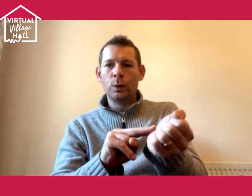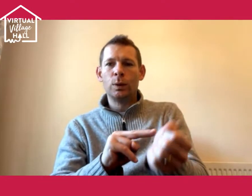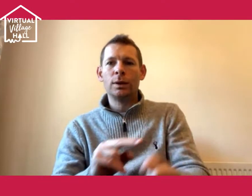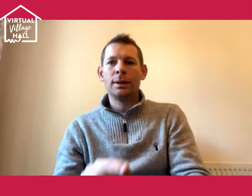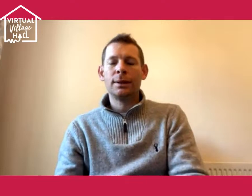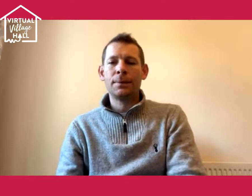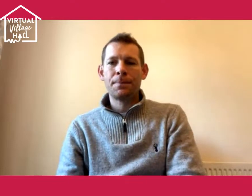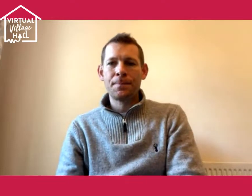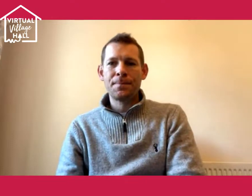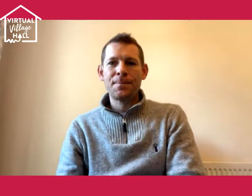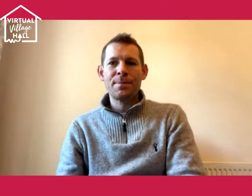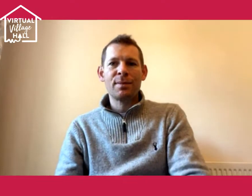Blue.